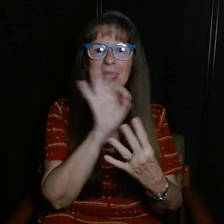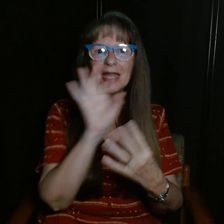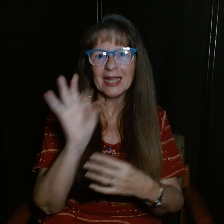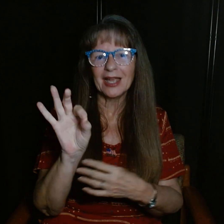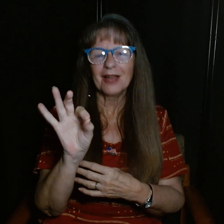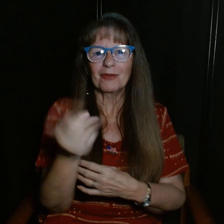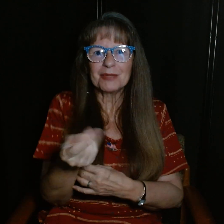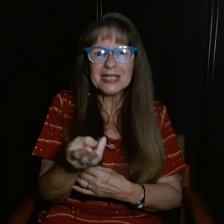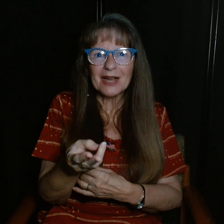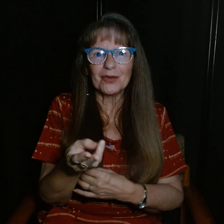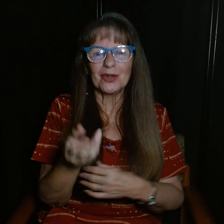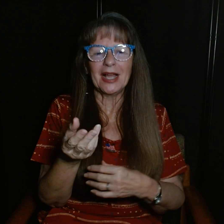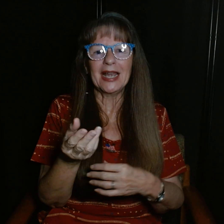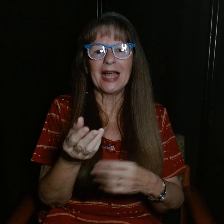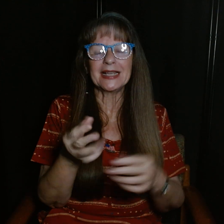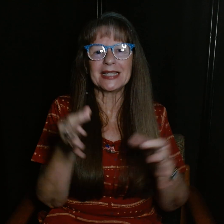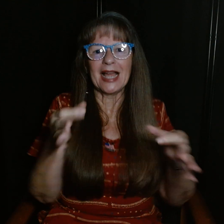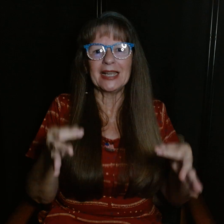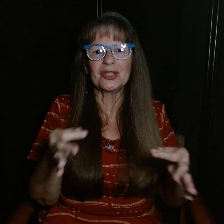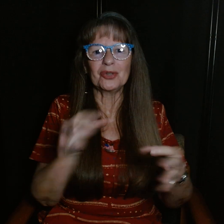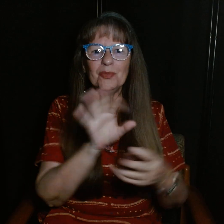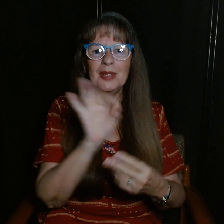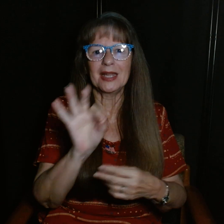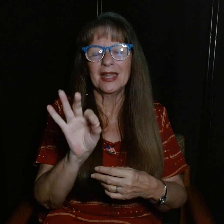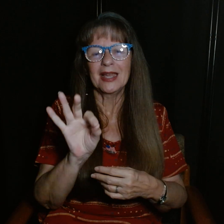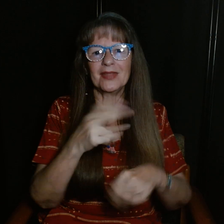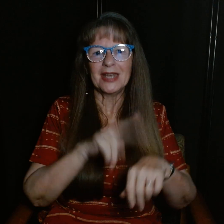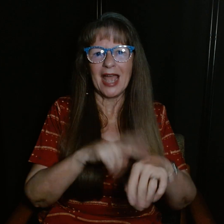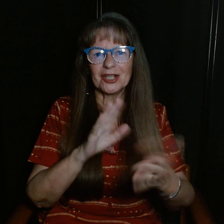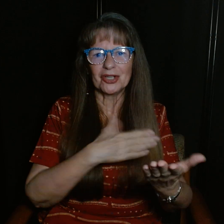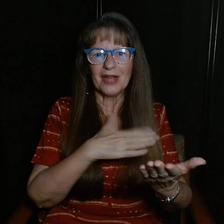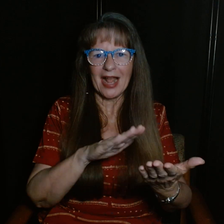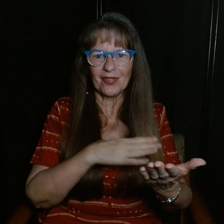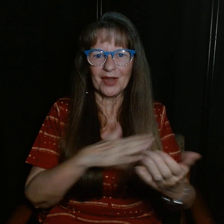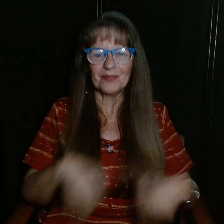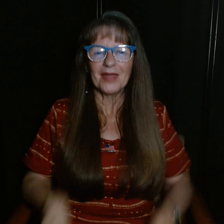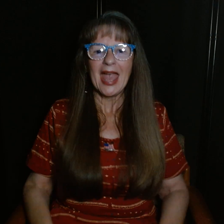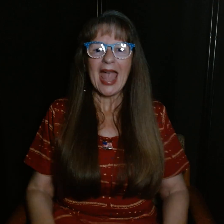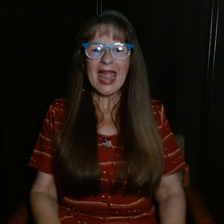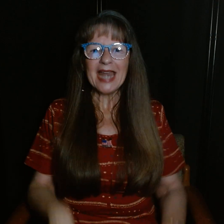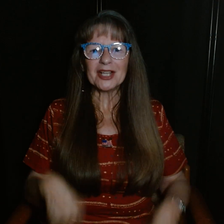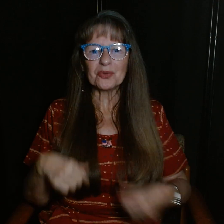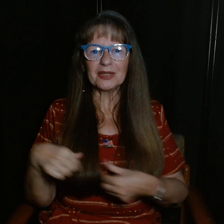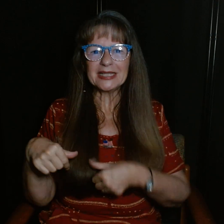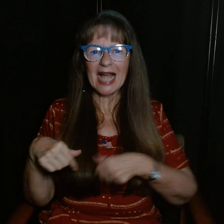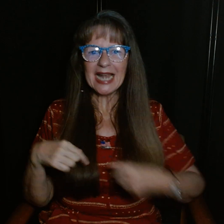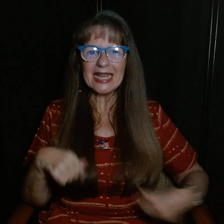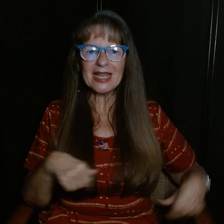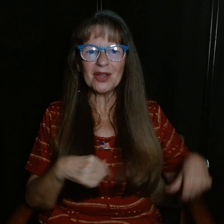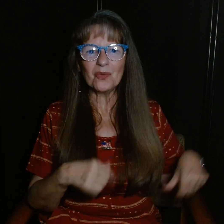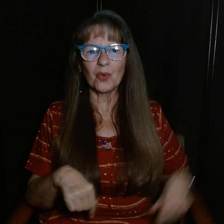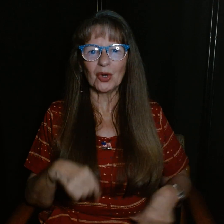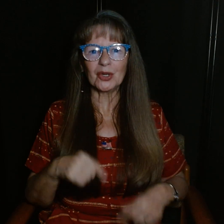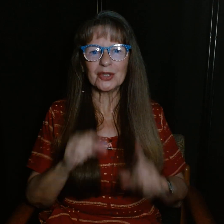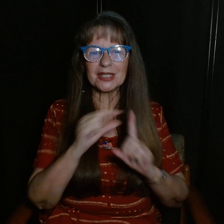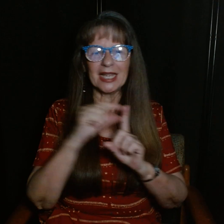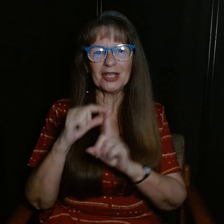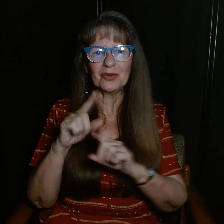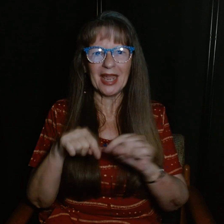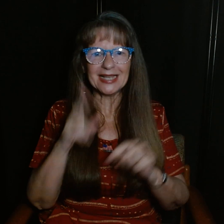pick from several, and I decided to pick the national anthem. And it's really tiny words, and you can't